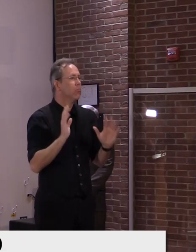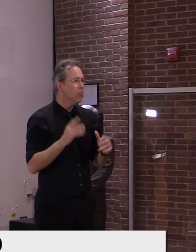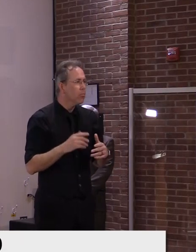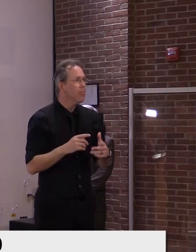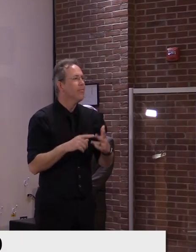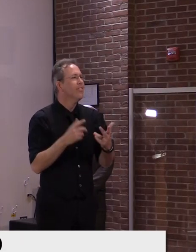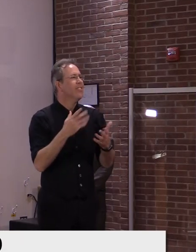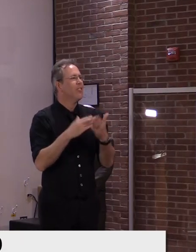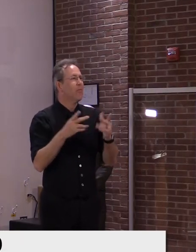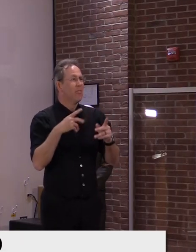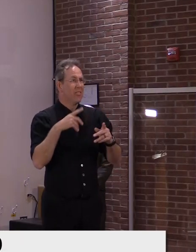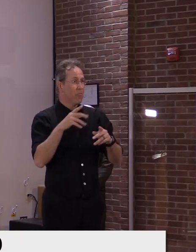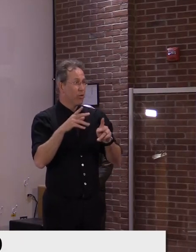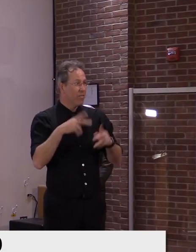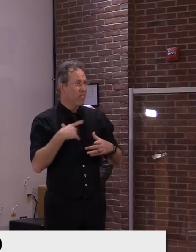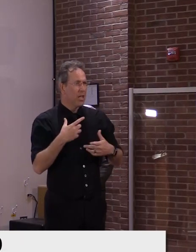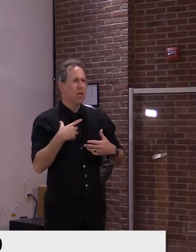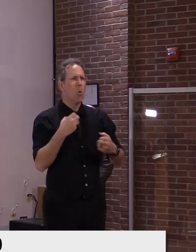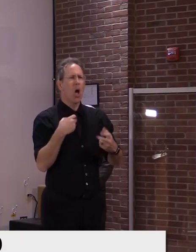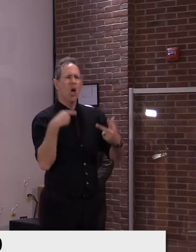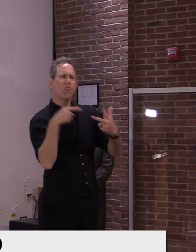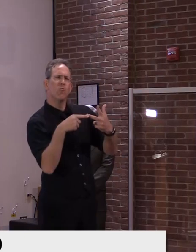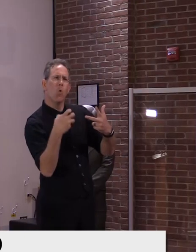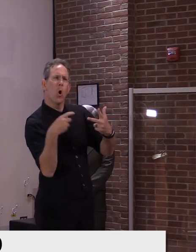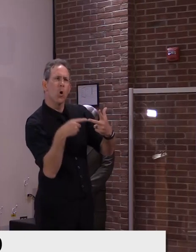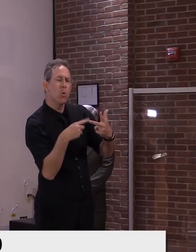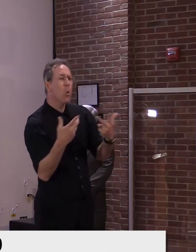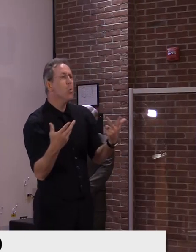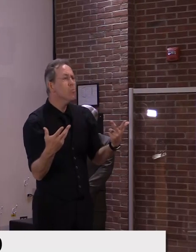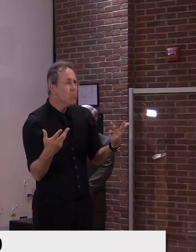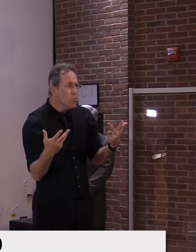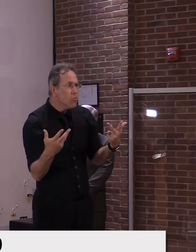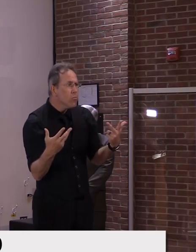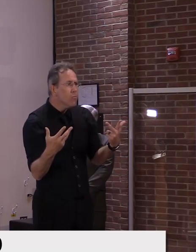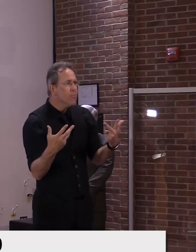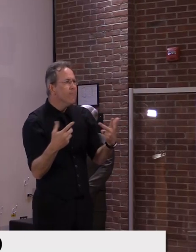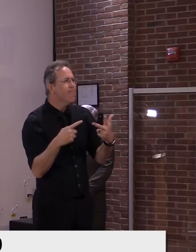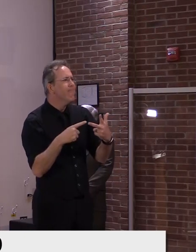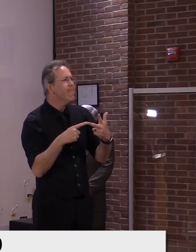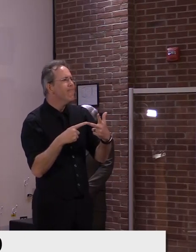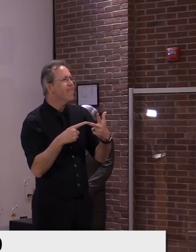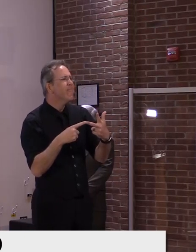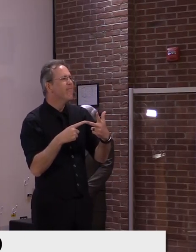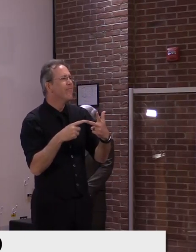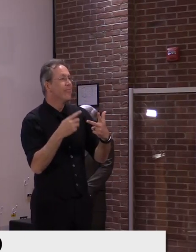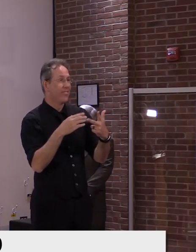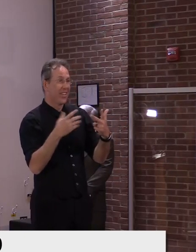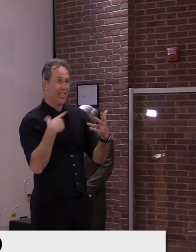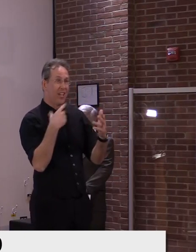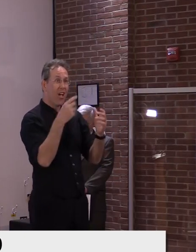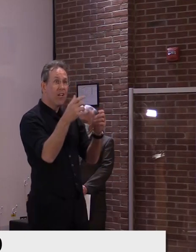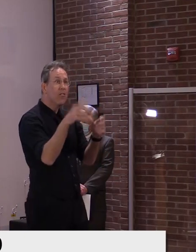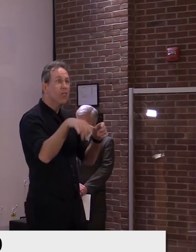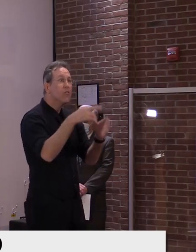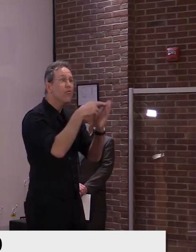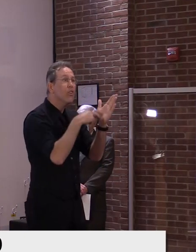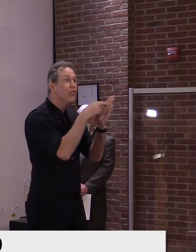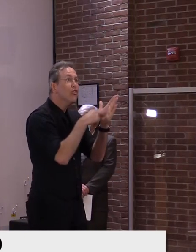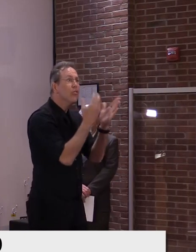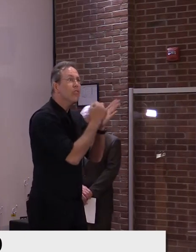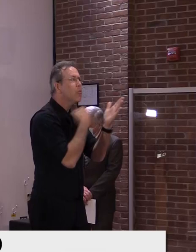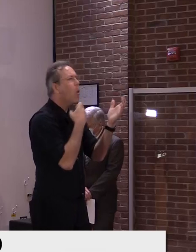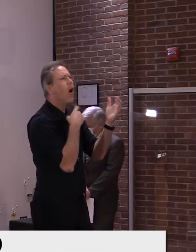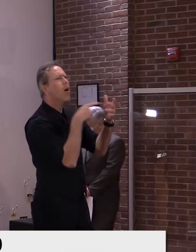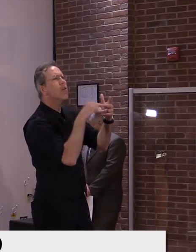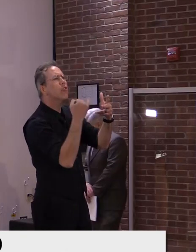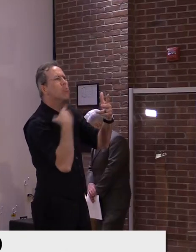strong reason for wanting one versus the other, it's actually not part of the registration process. The goal is that they get what they